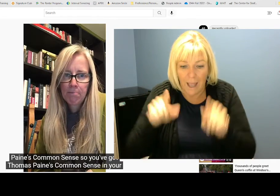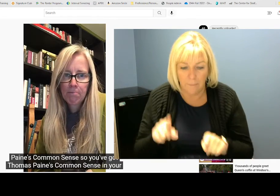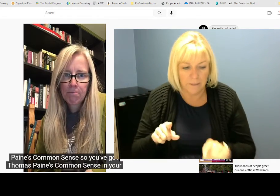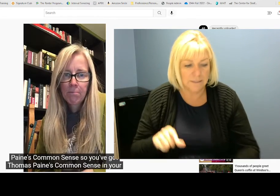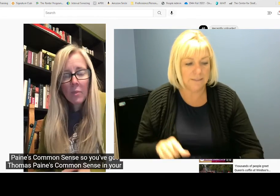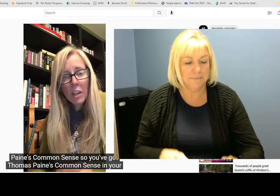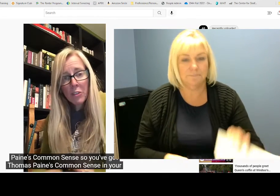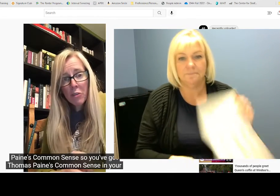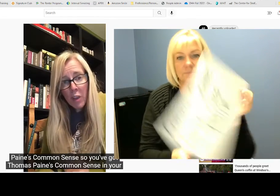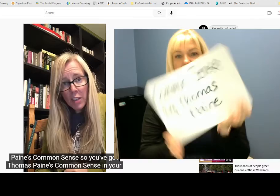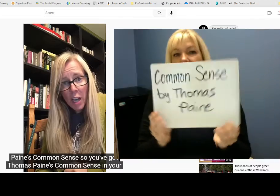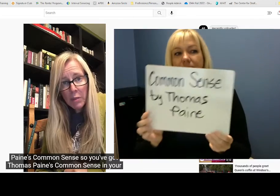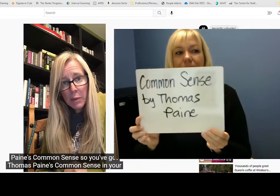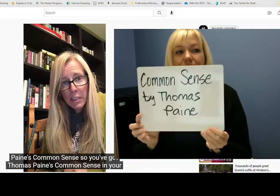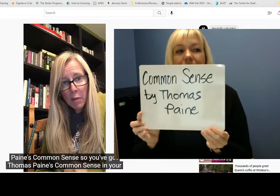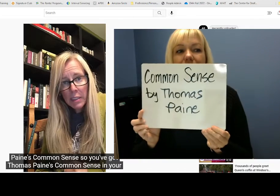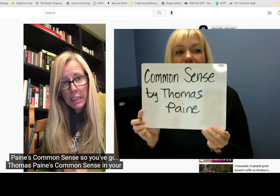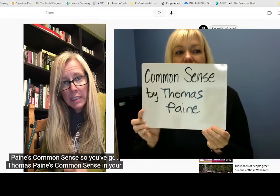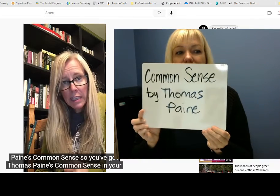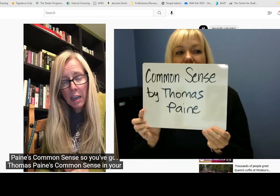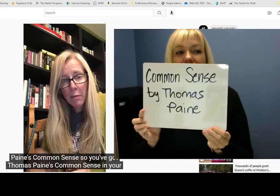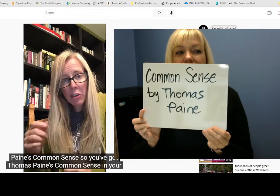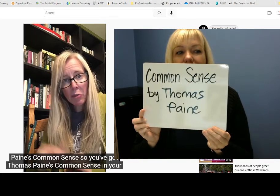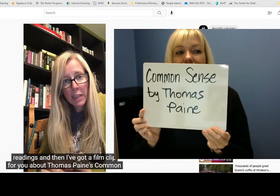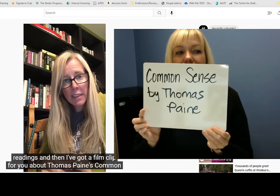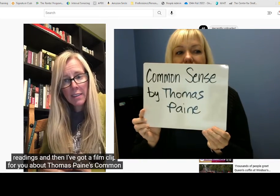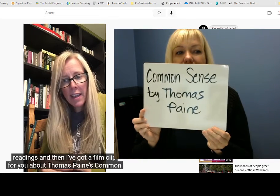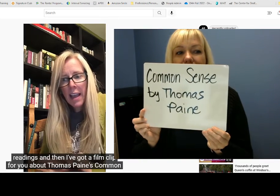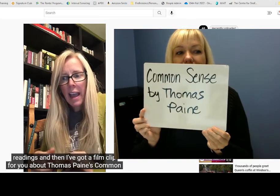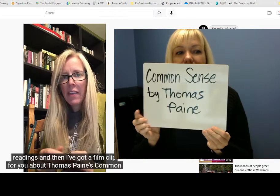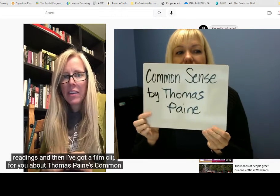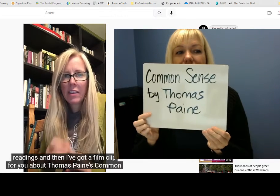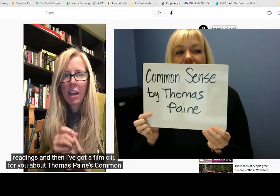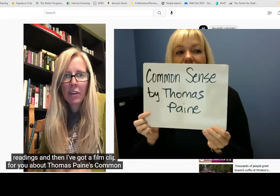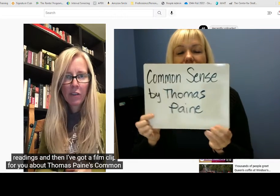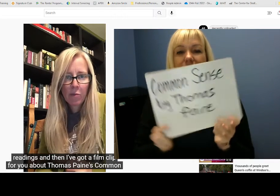Sense. So you've got Thomas Paine's Common Sense in your readings,